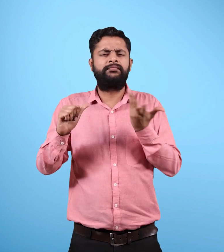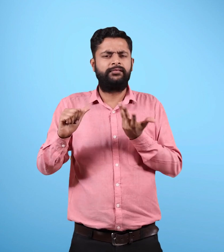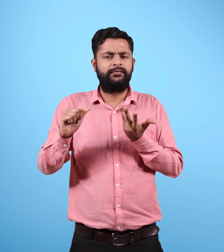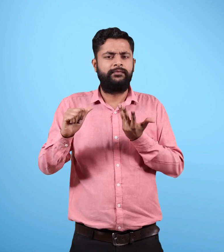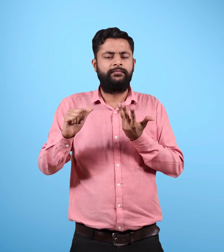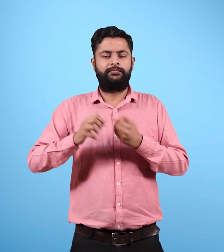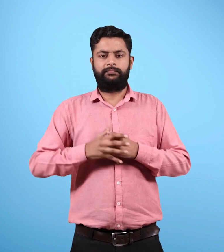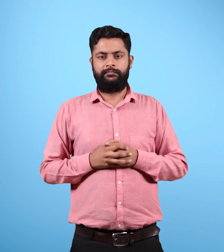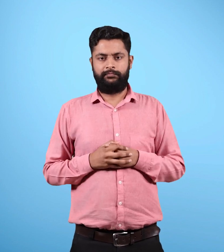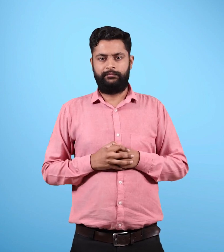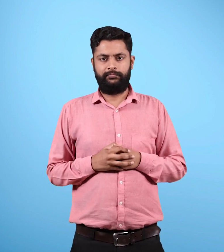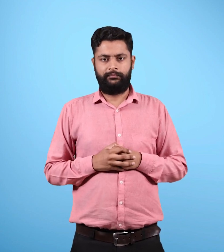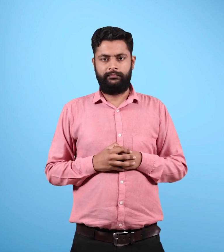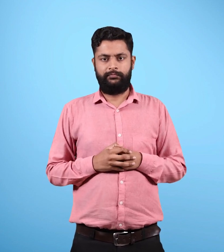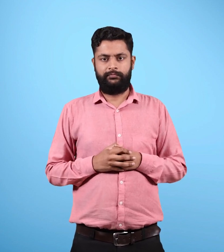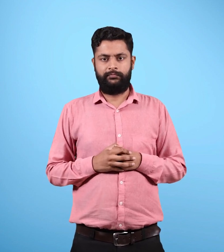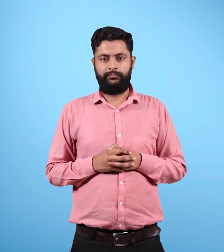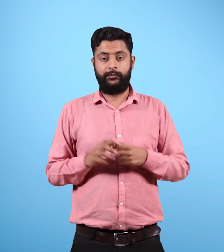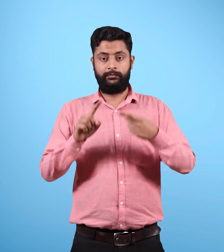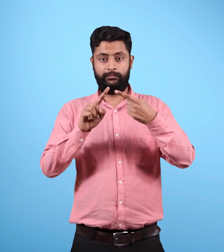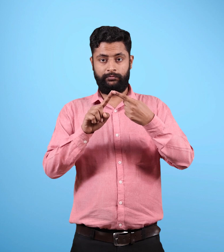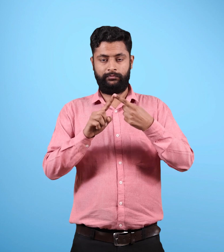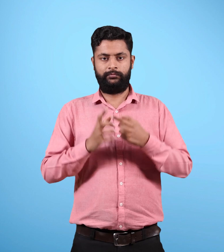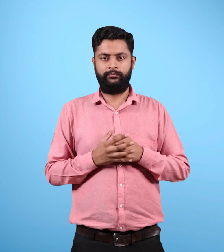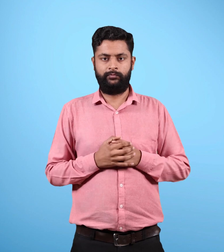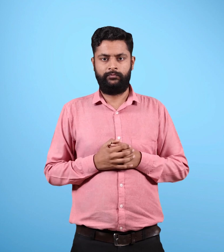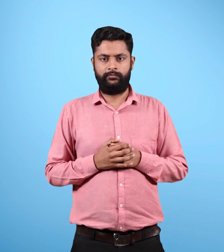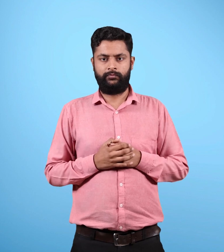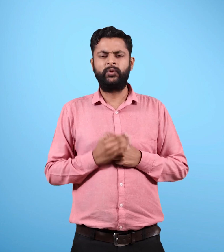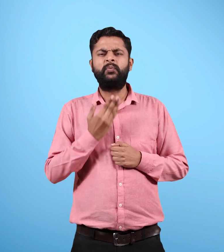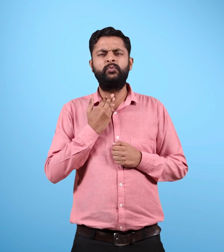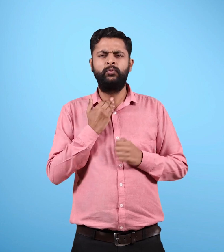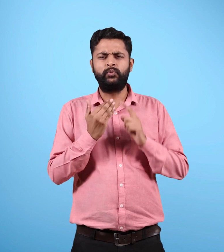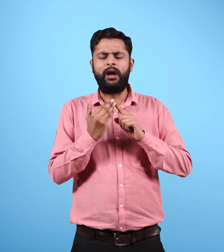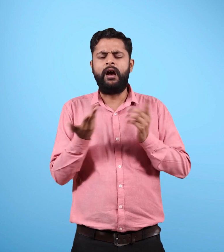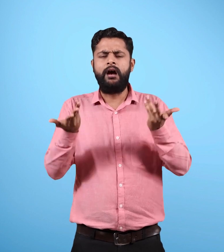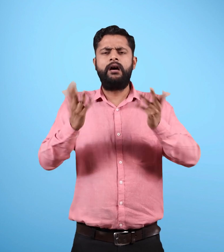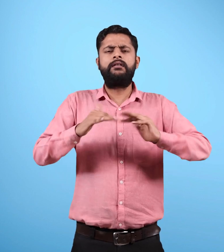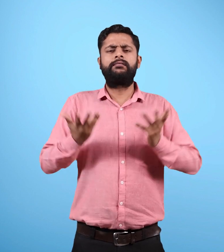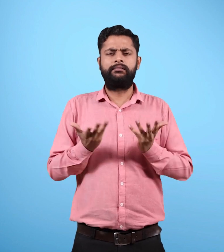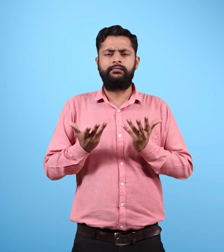an animal product. E. We get sugar